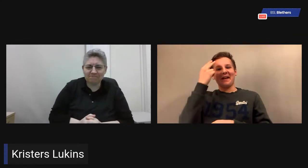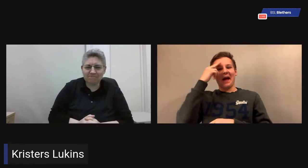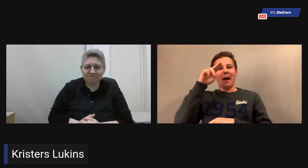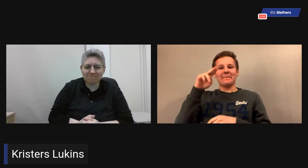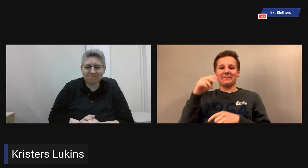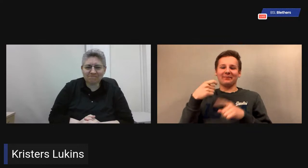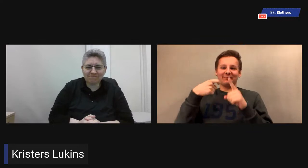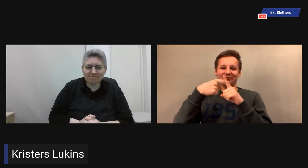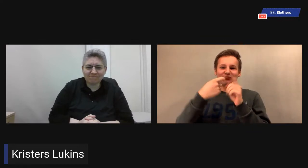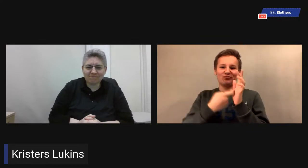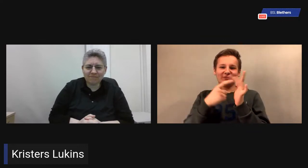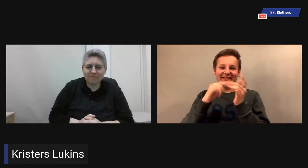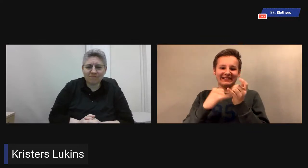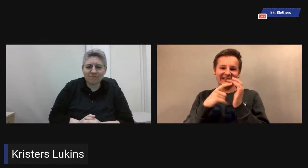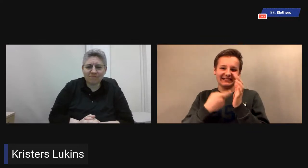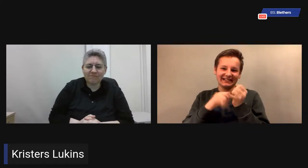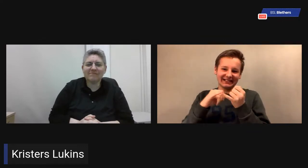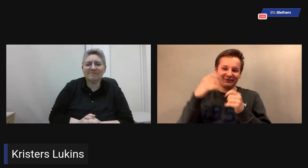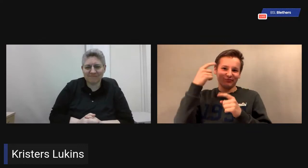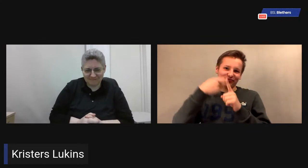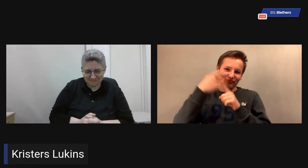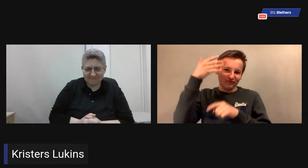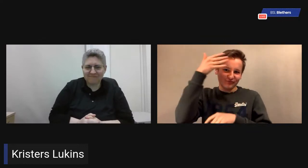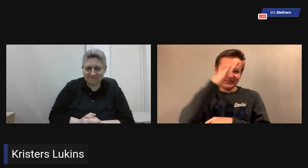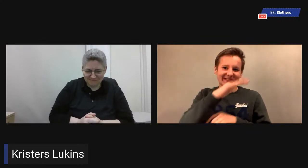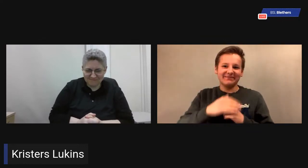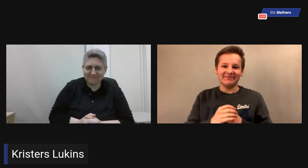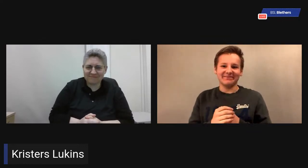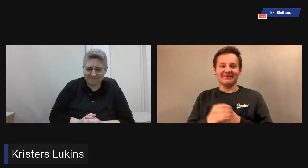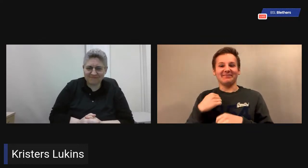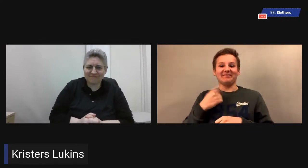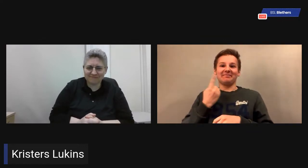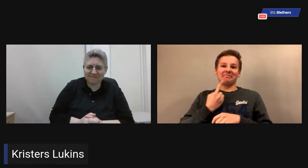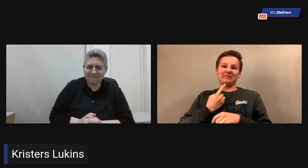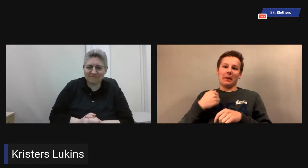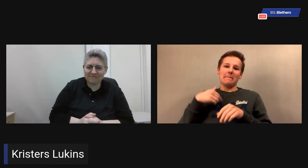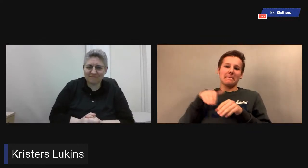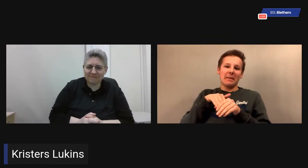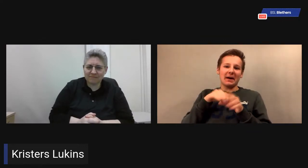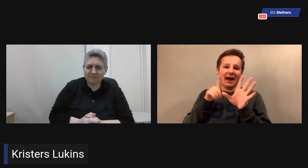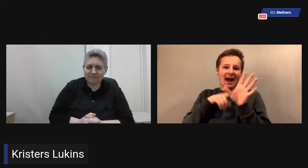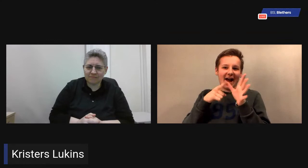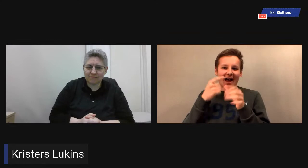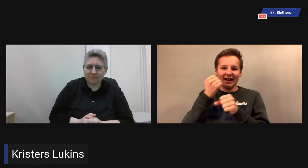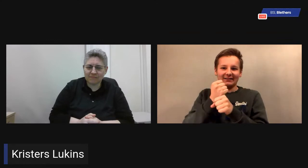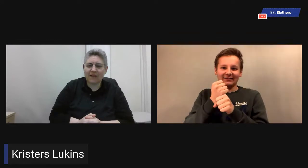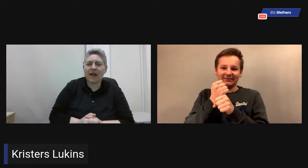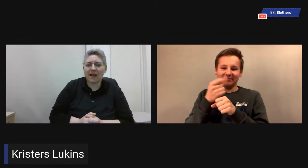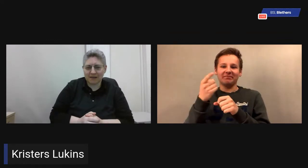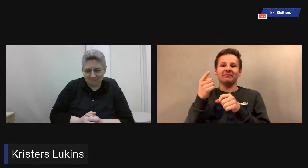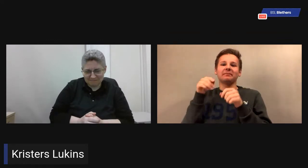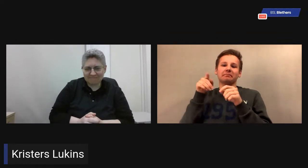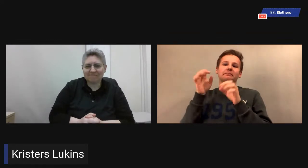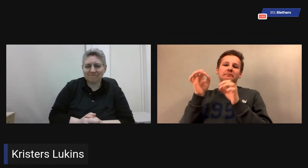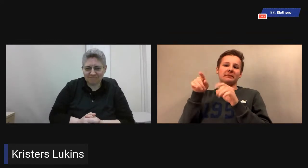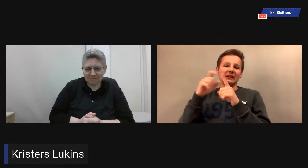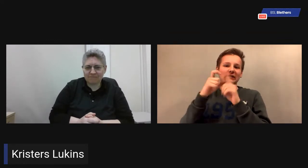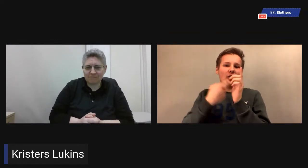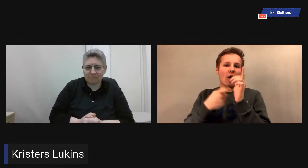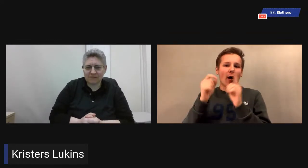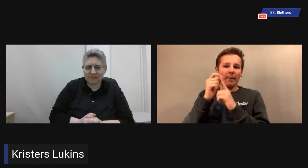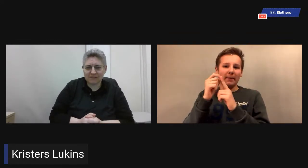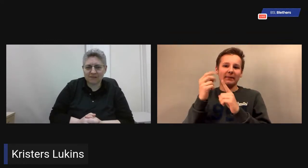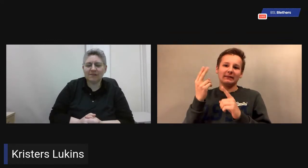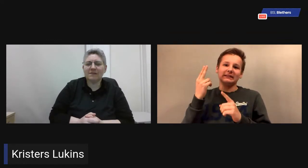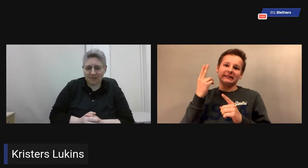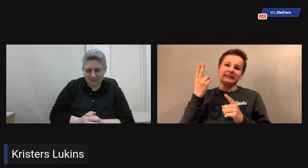you just tell us your name and where you're from, Kristers? Well, my name's Kristers. This is my sign name, and I'm a member of the